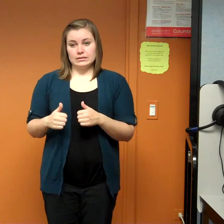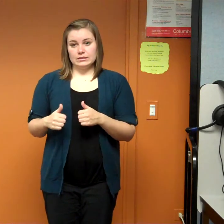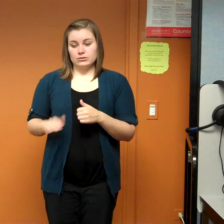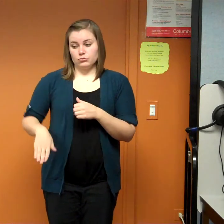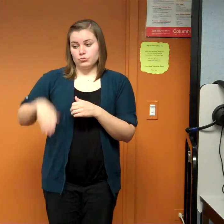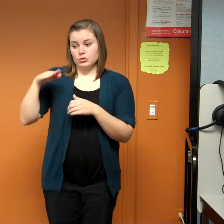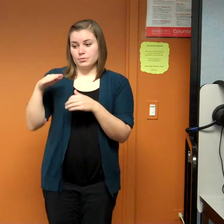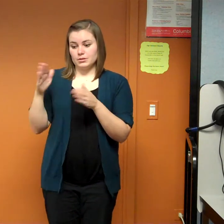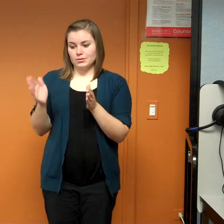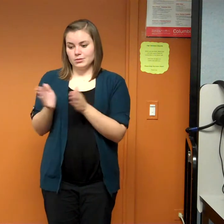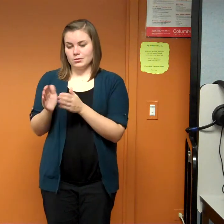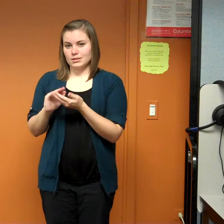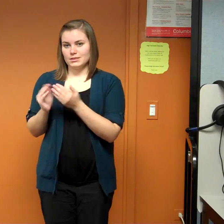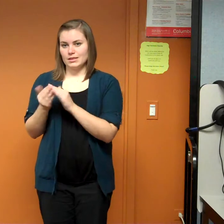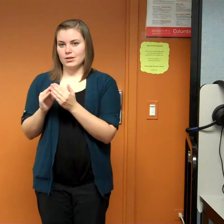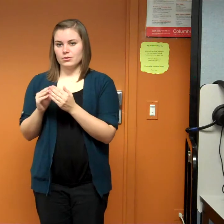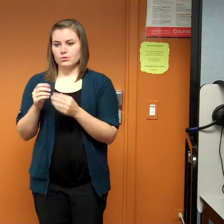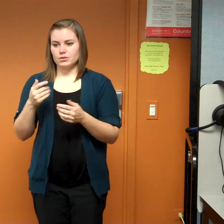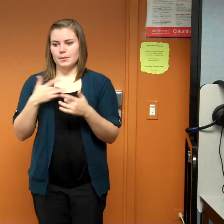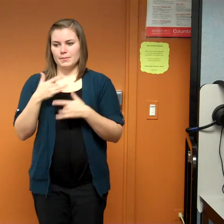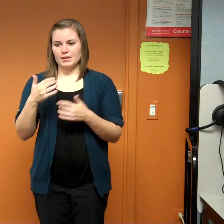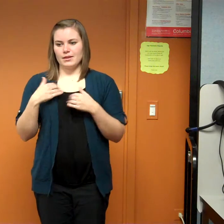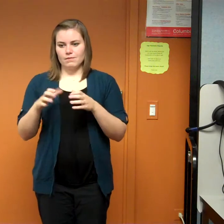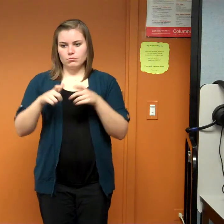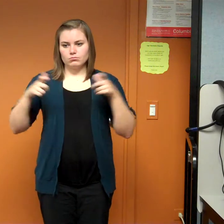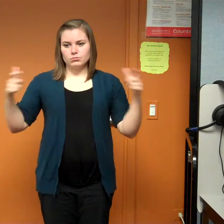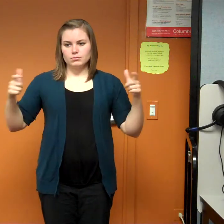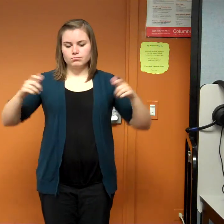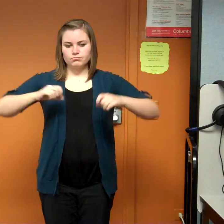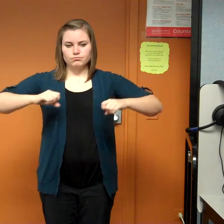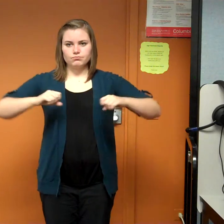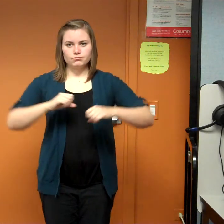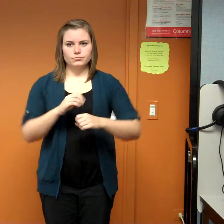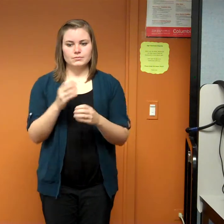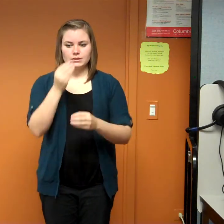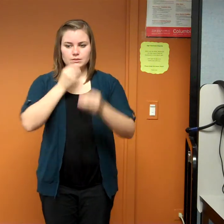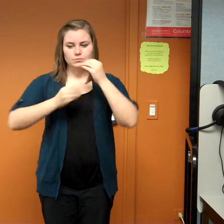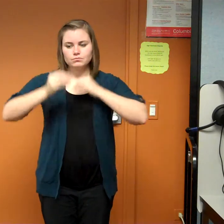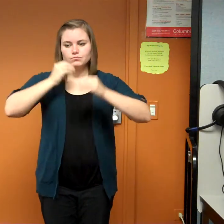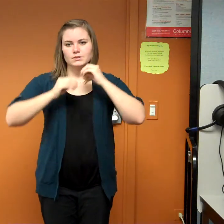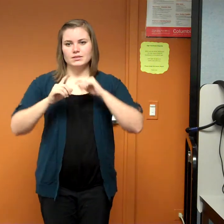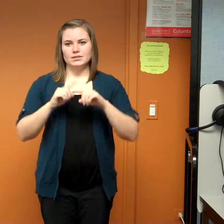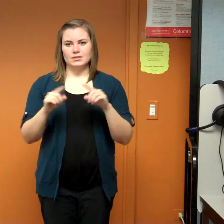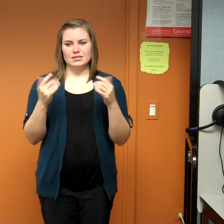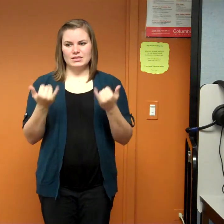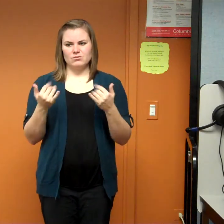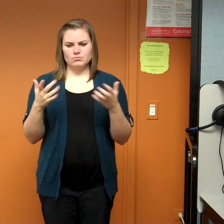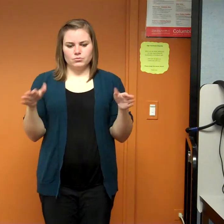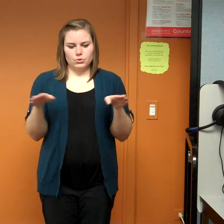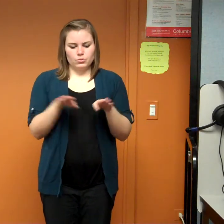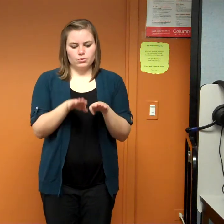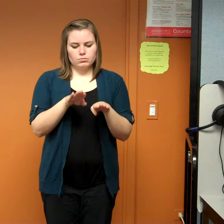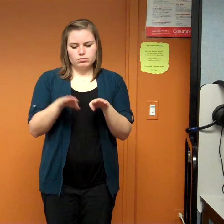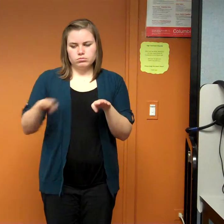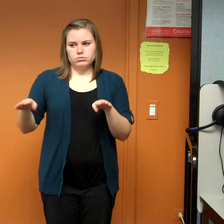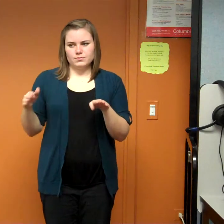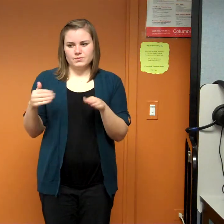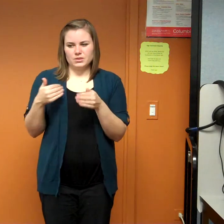eat, but in big cities, people, like, they just shove tables in there. And it was 2 double-seating tables, but they were like right next to each other, and there was a